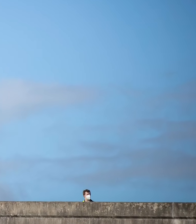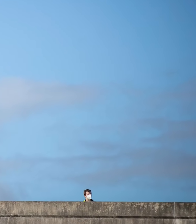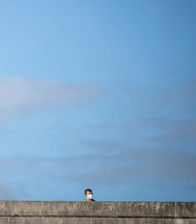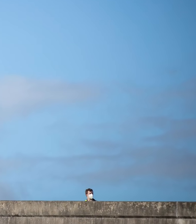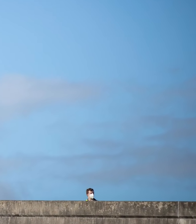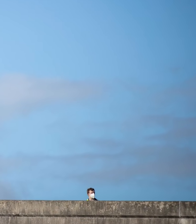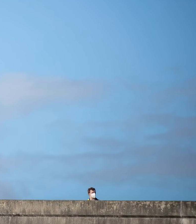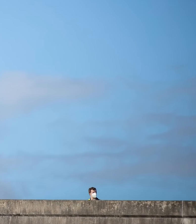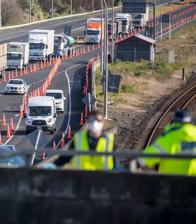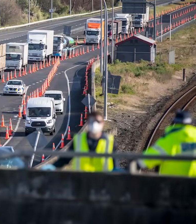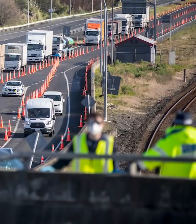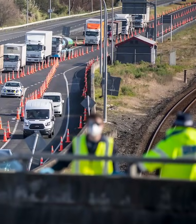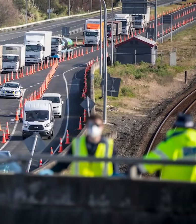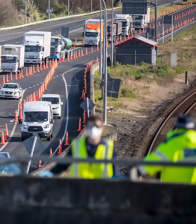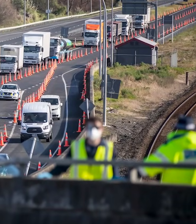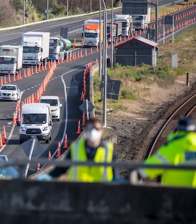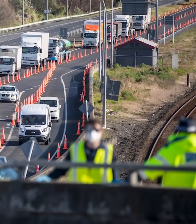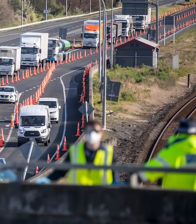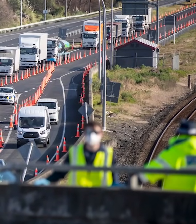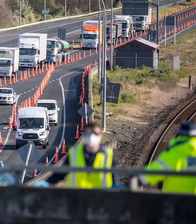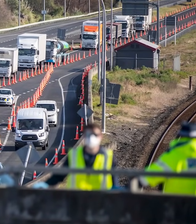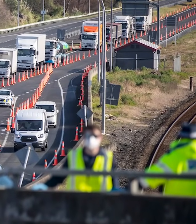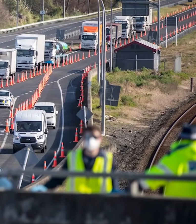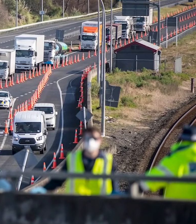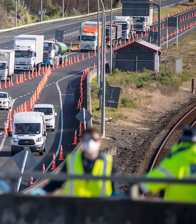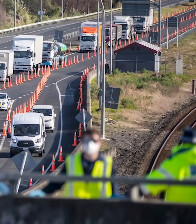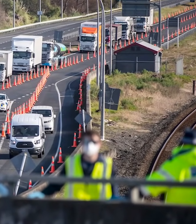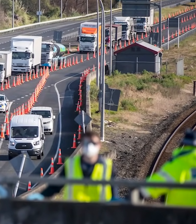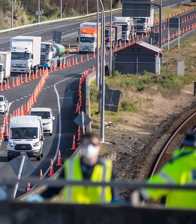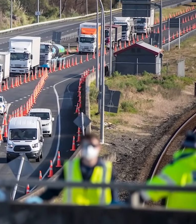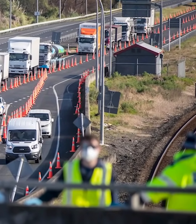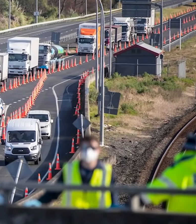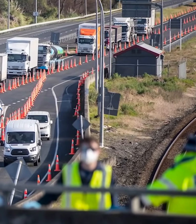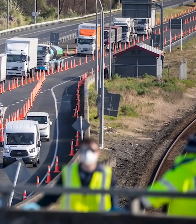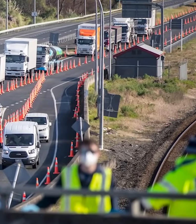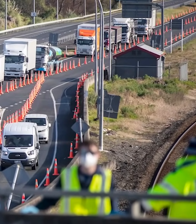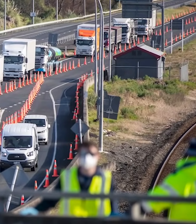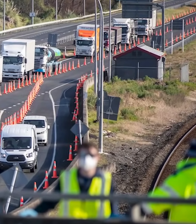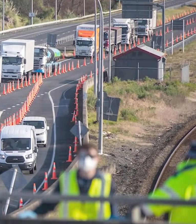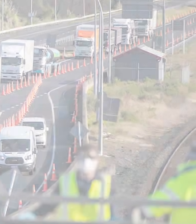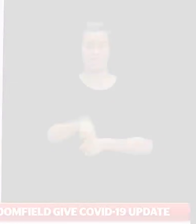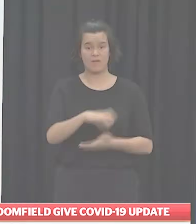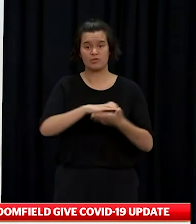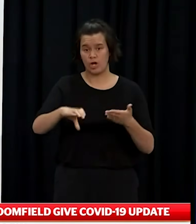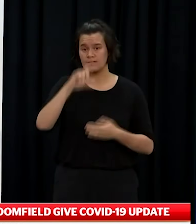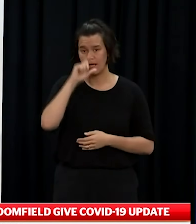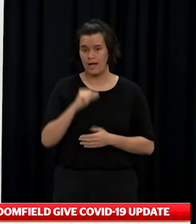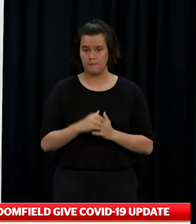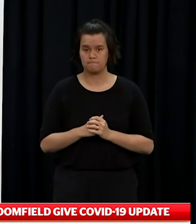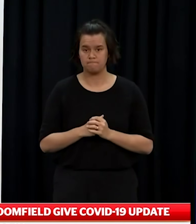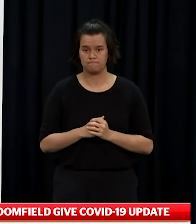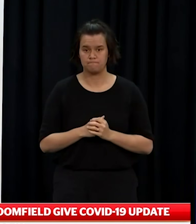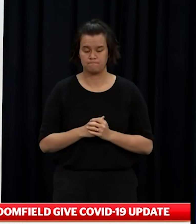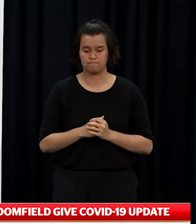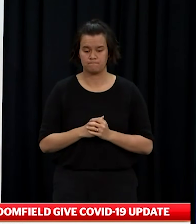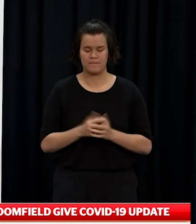On Auckland's northern boundary, police will work with iwi so people have confidence checks are in place to keep people safe. A significant amount